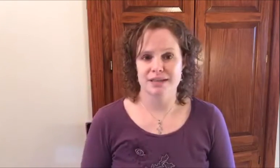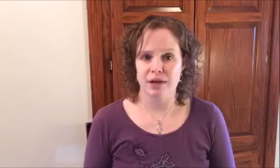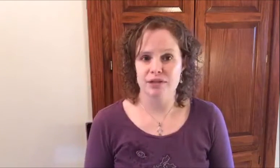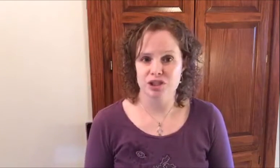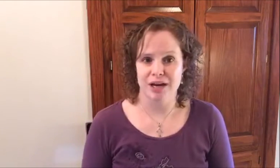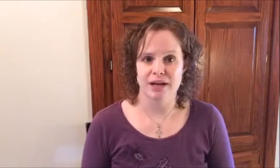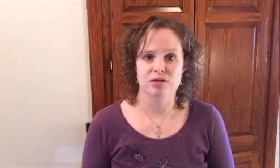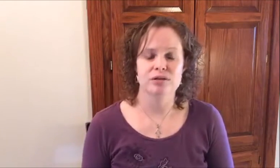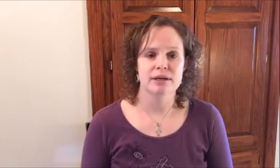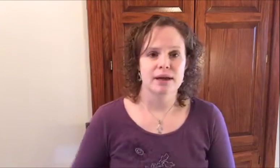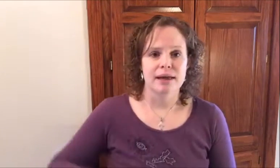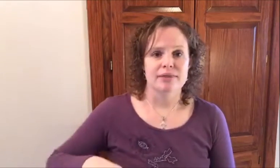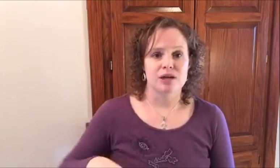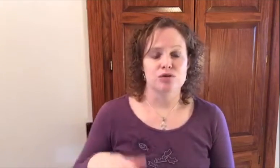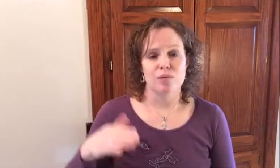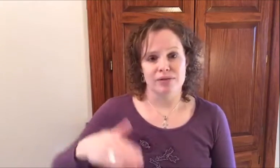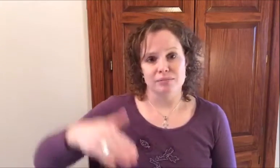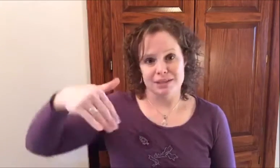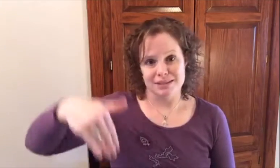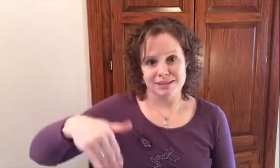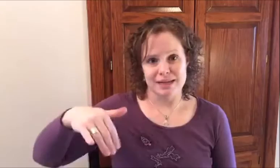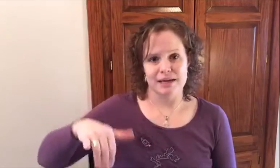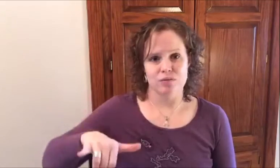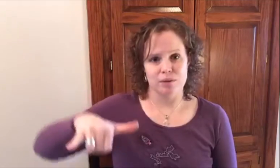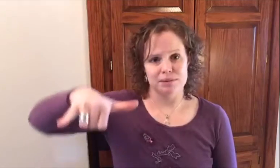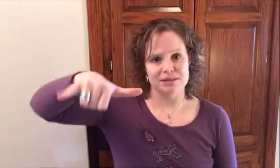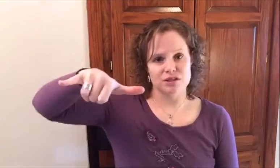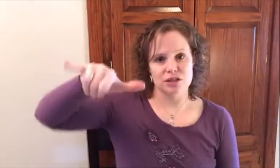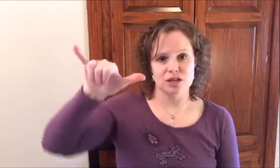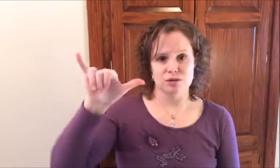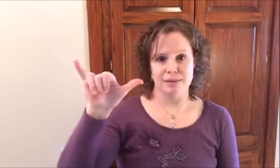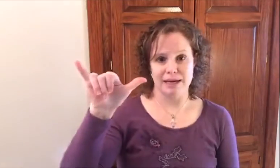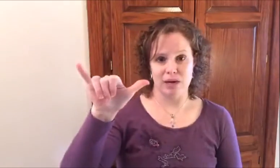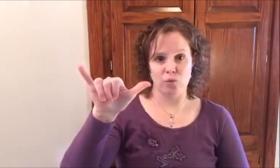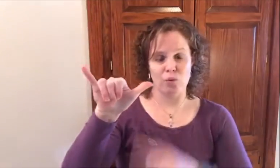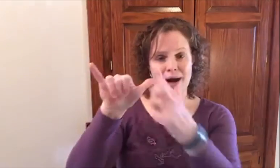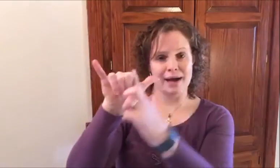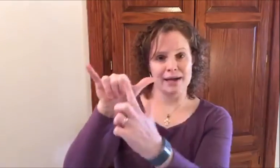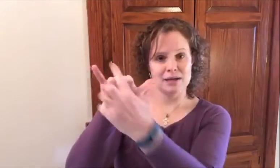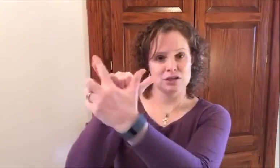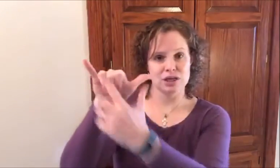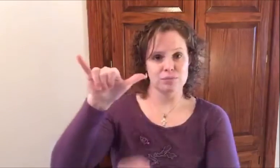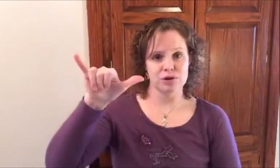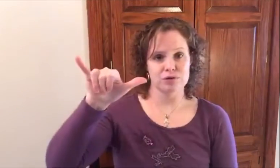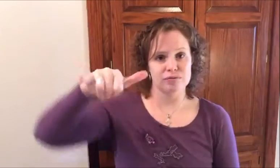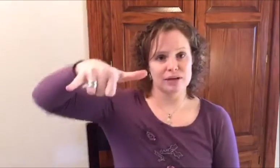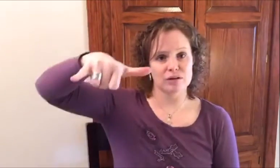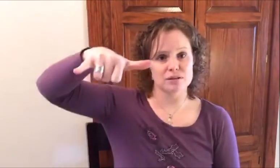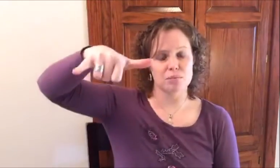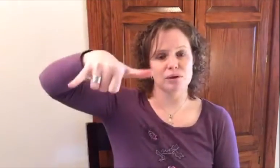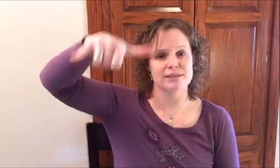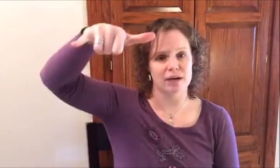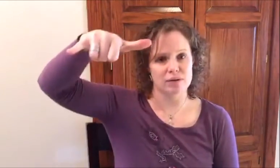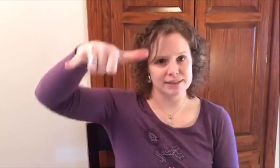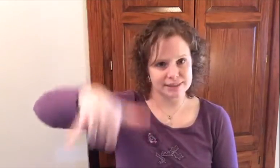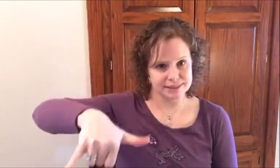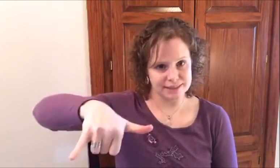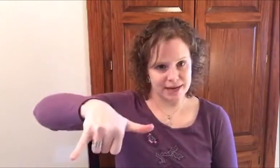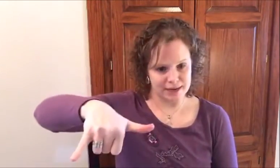tell the child that you want them to stay in one position, and you make a Y shape with your fingers and pull it down. Stay.